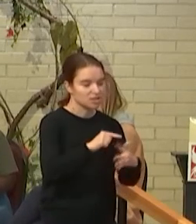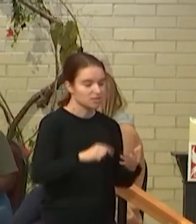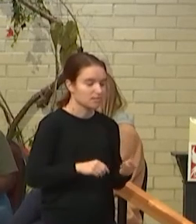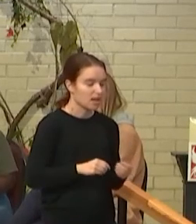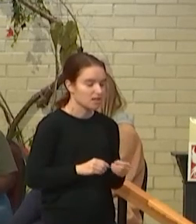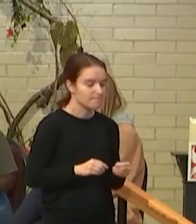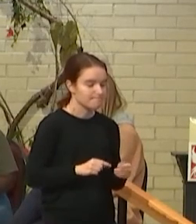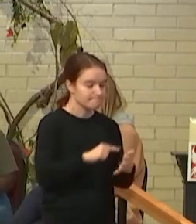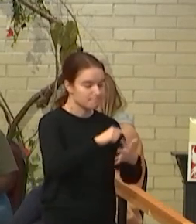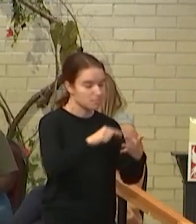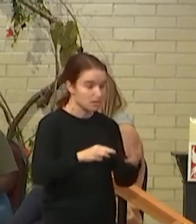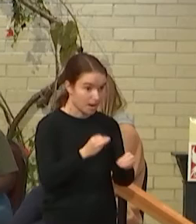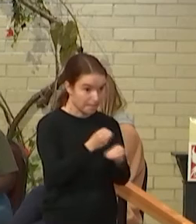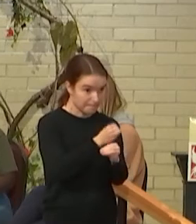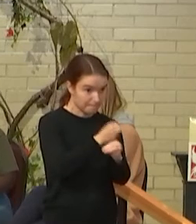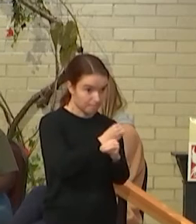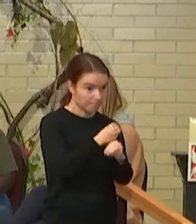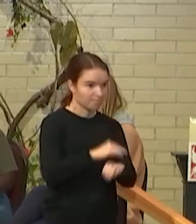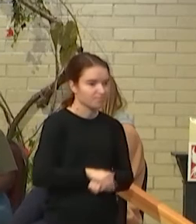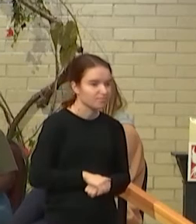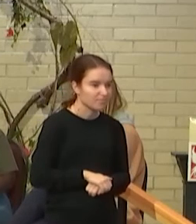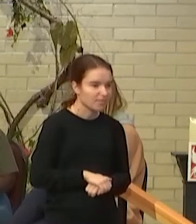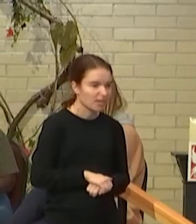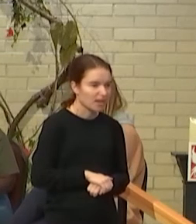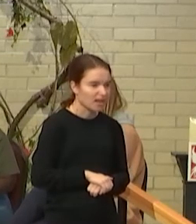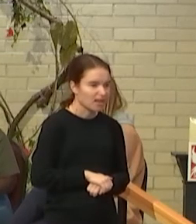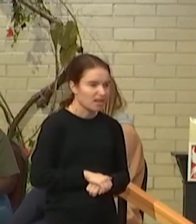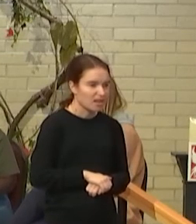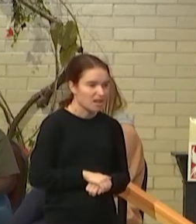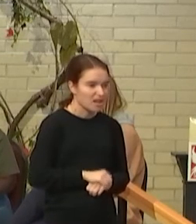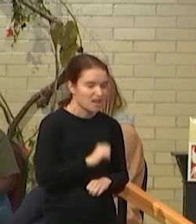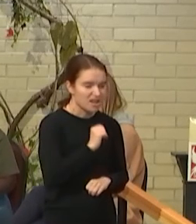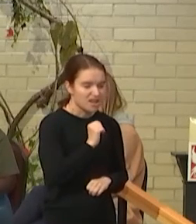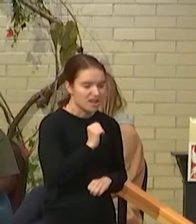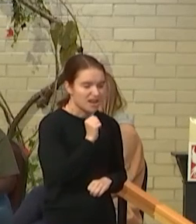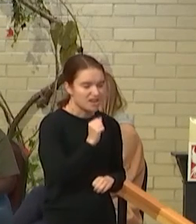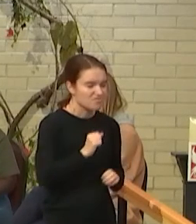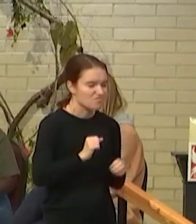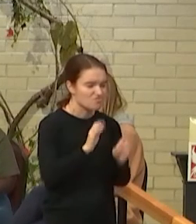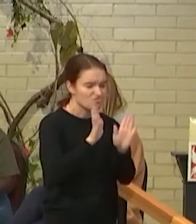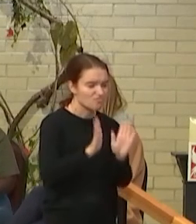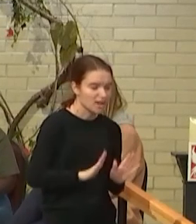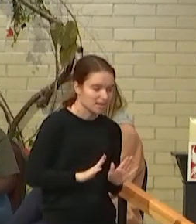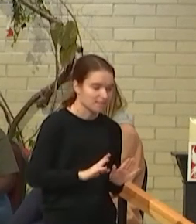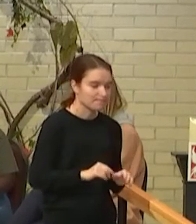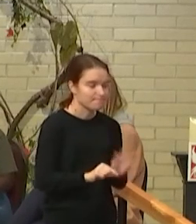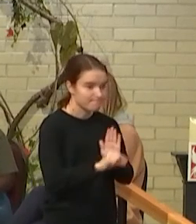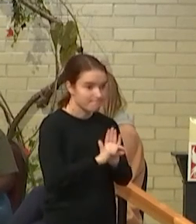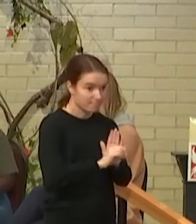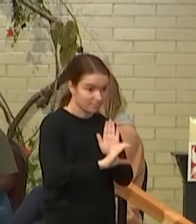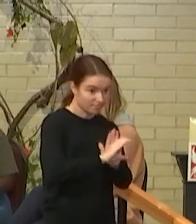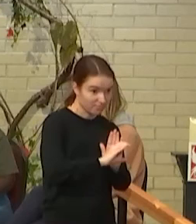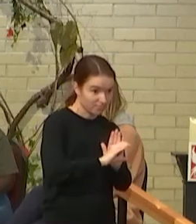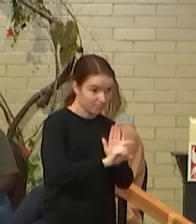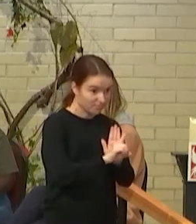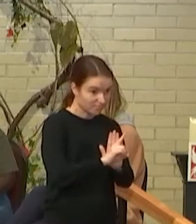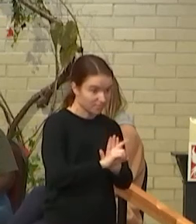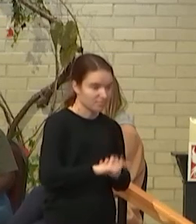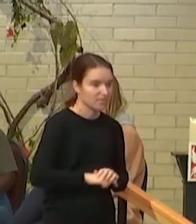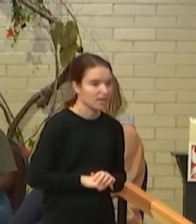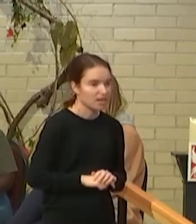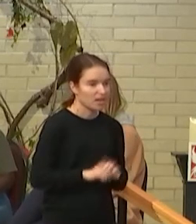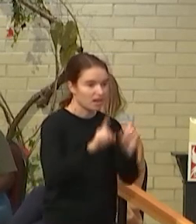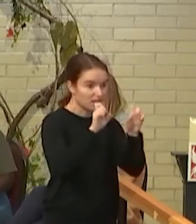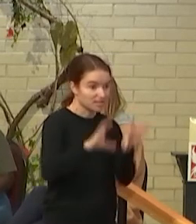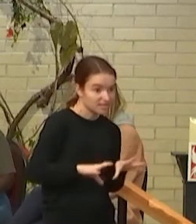and all that, I would always like not do the best. I'd always like get C's, you know, C's, D's on my